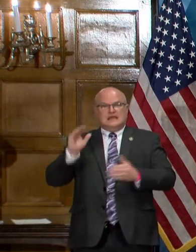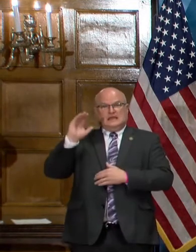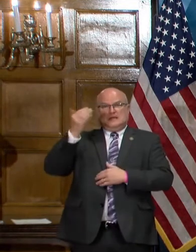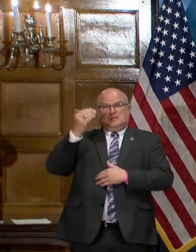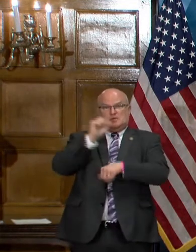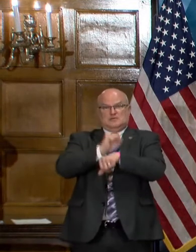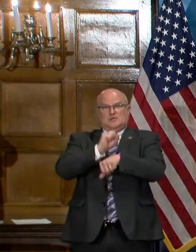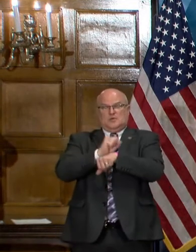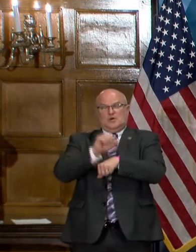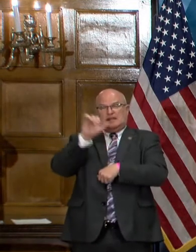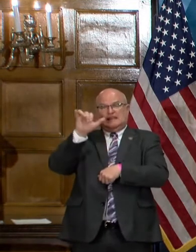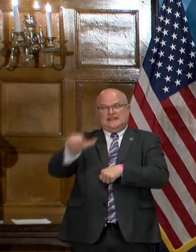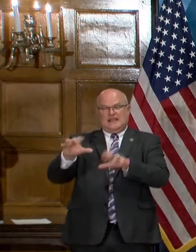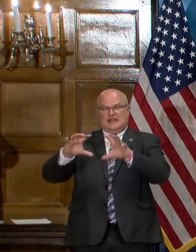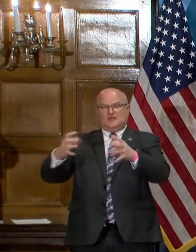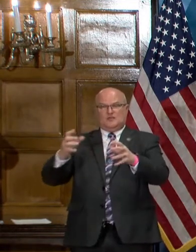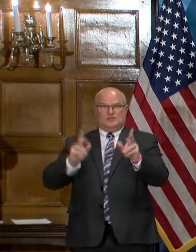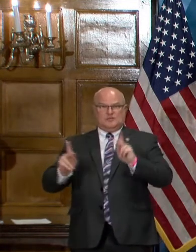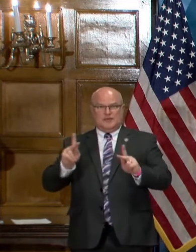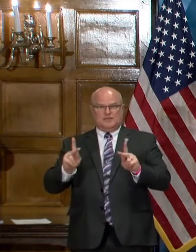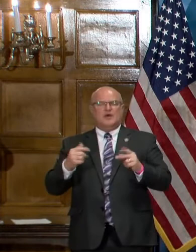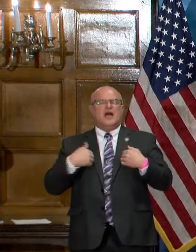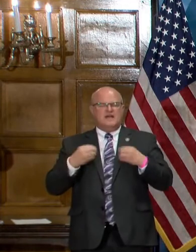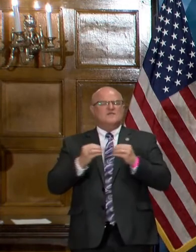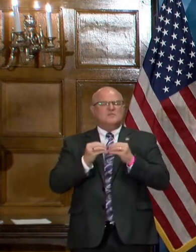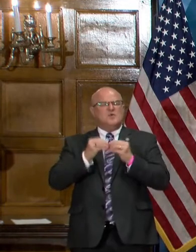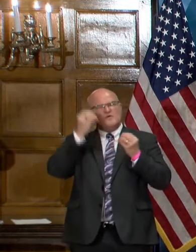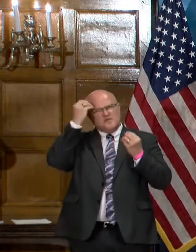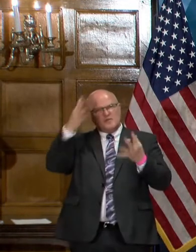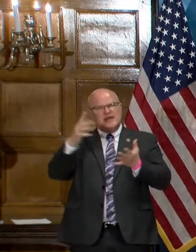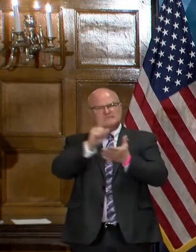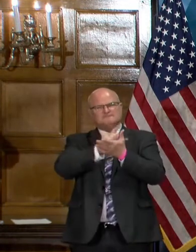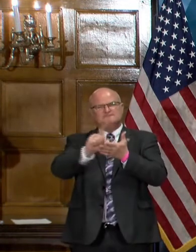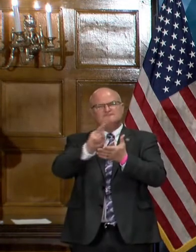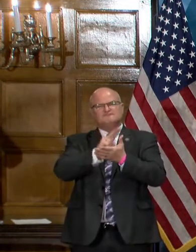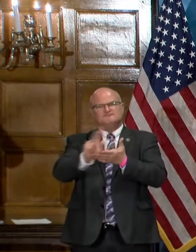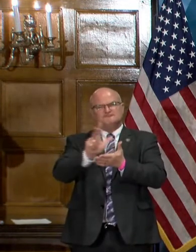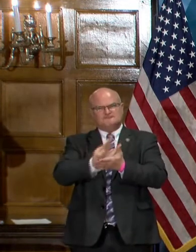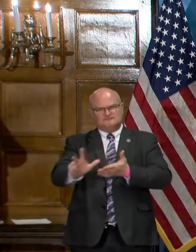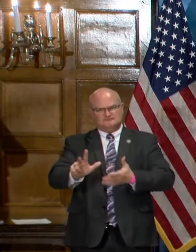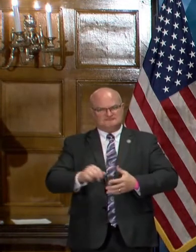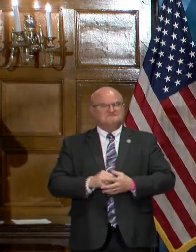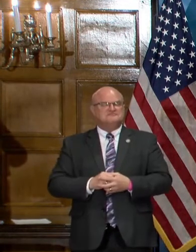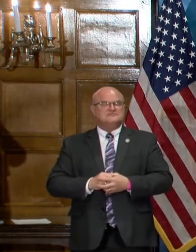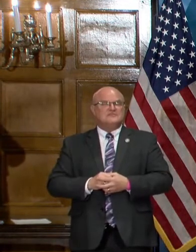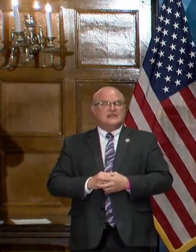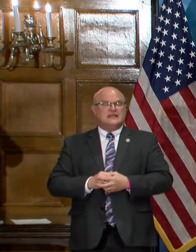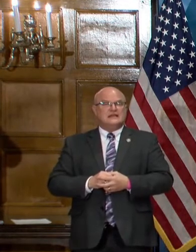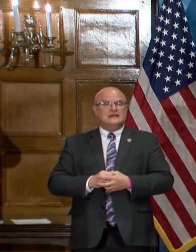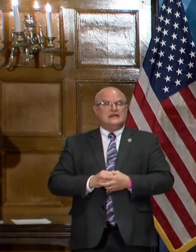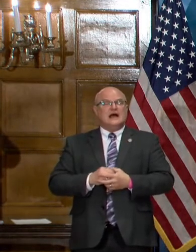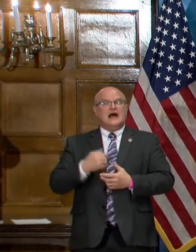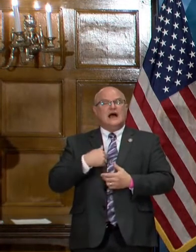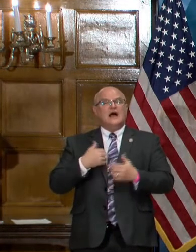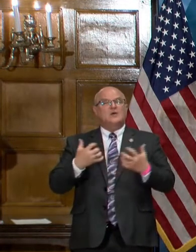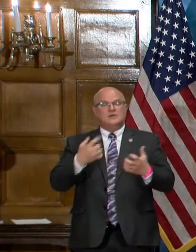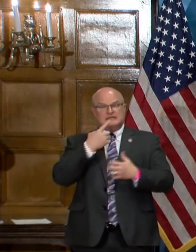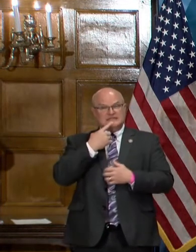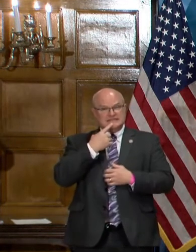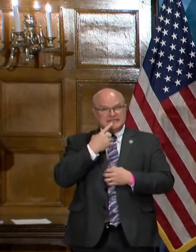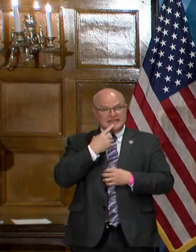within that population of individuals. We'll have more information as the weeks go by. Lastly, in closing, the